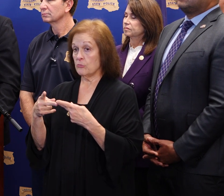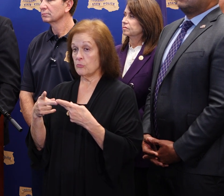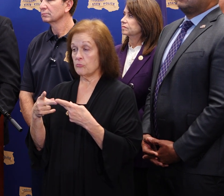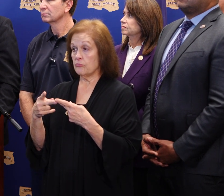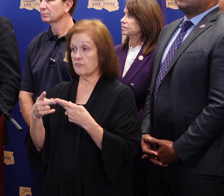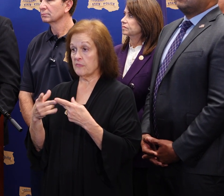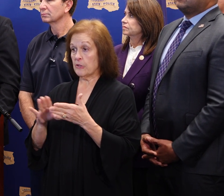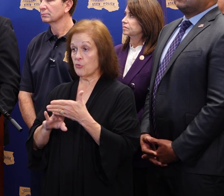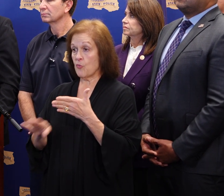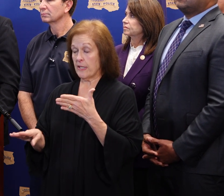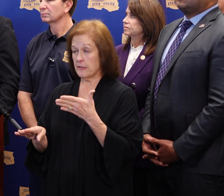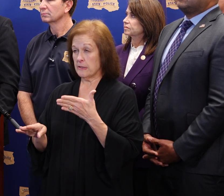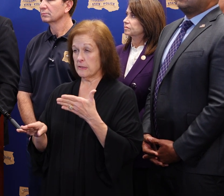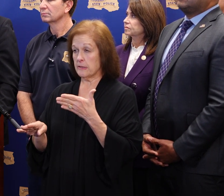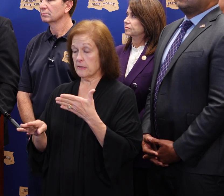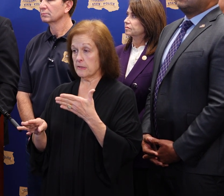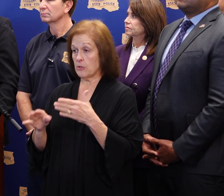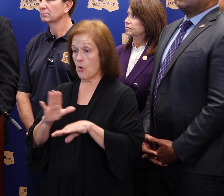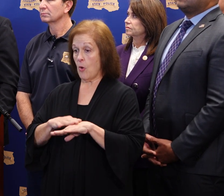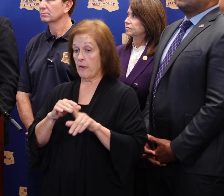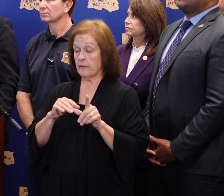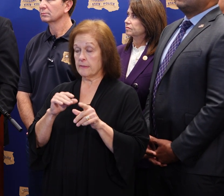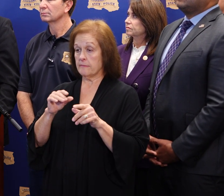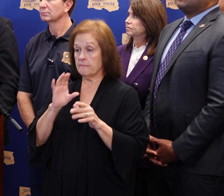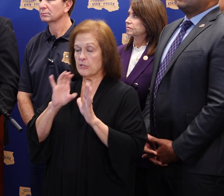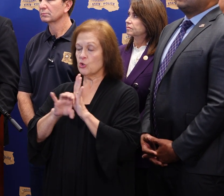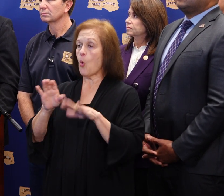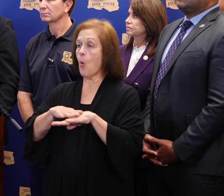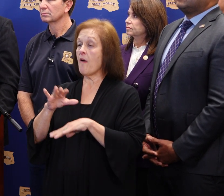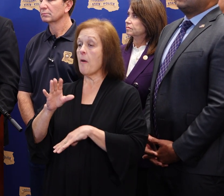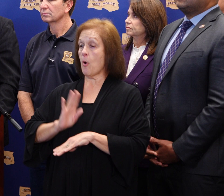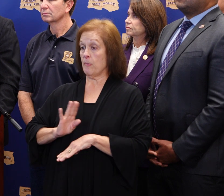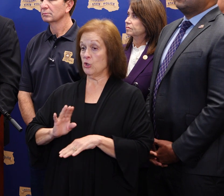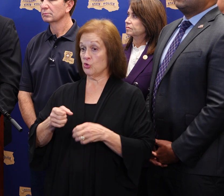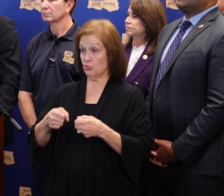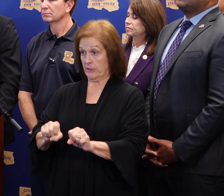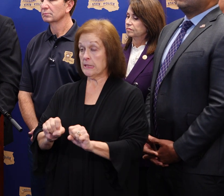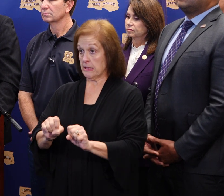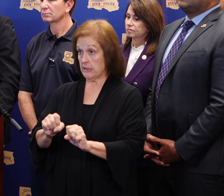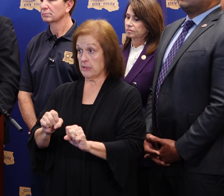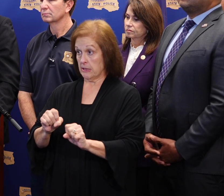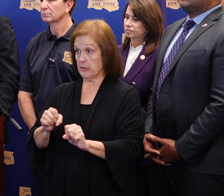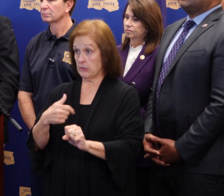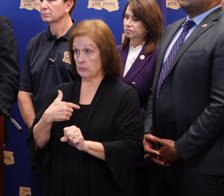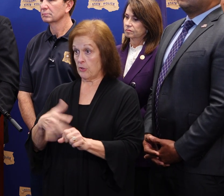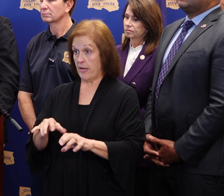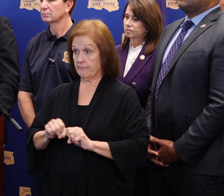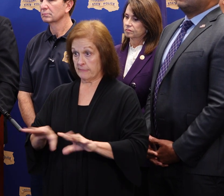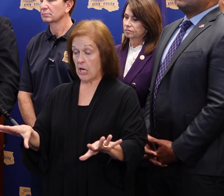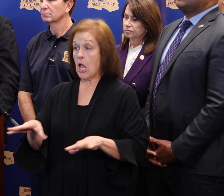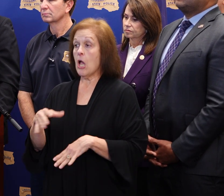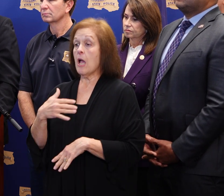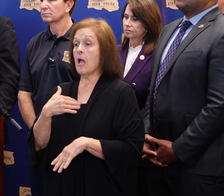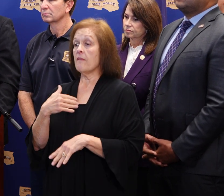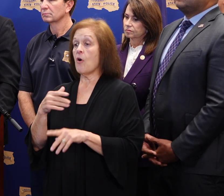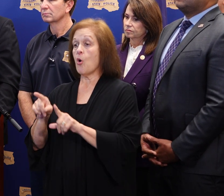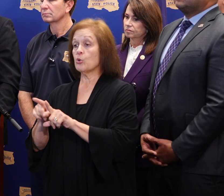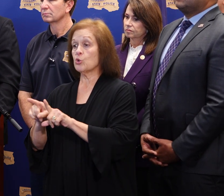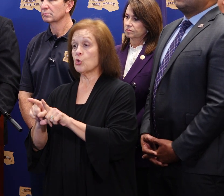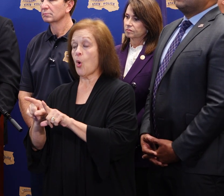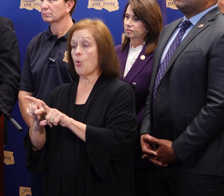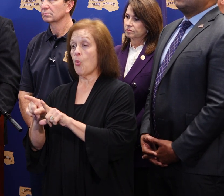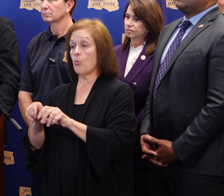We have released the scene at Bourbon Street. That scene has been released. We also have a scene off